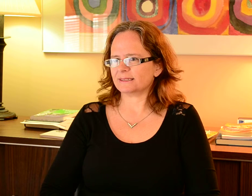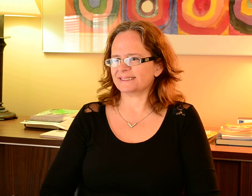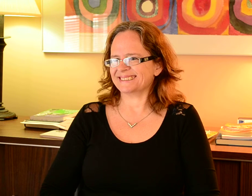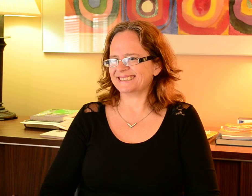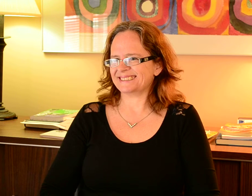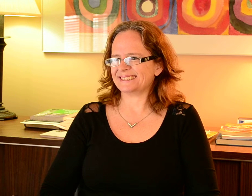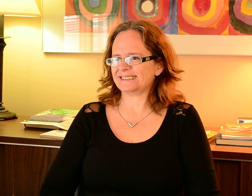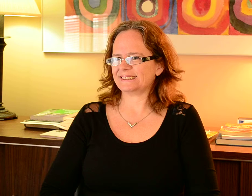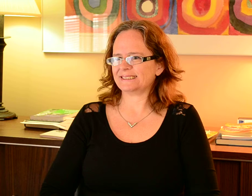that?